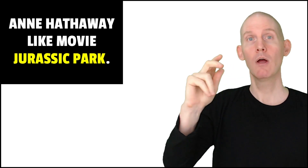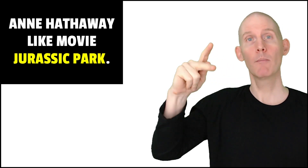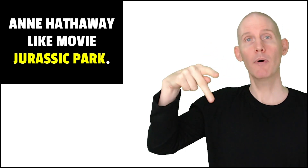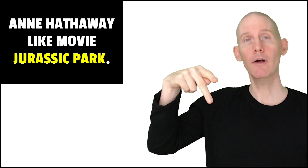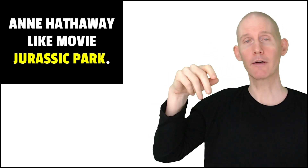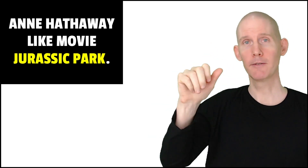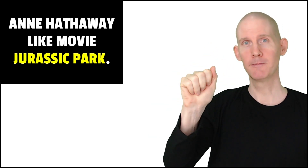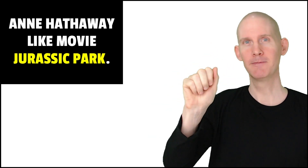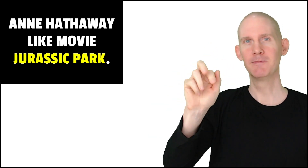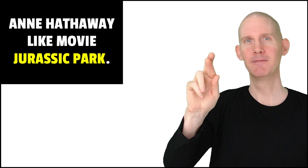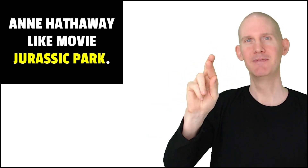Park.